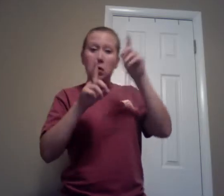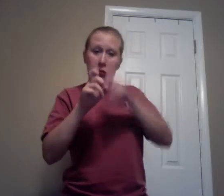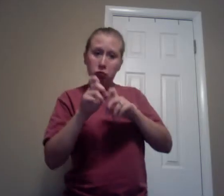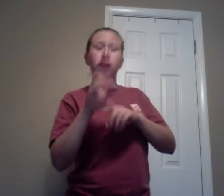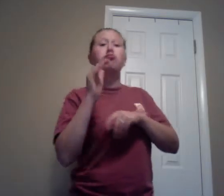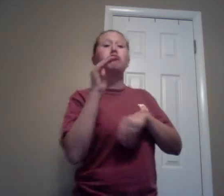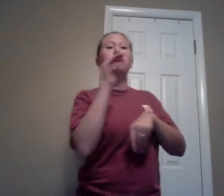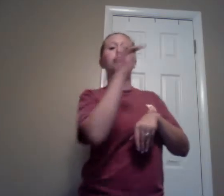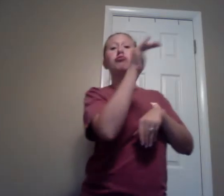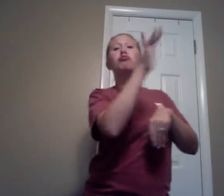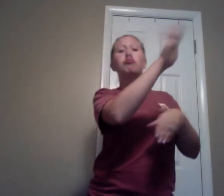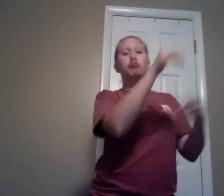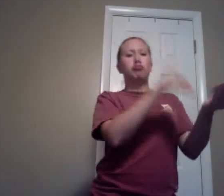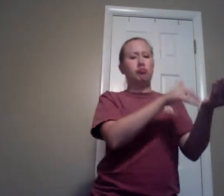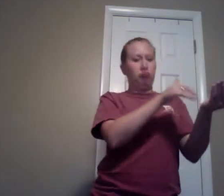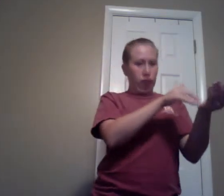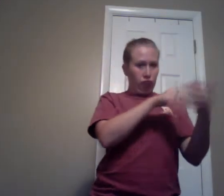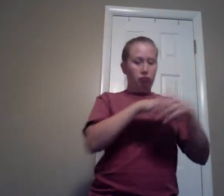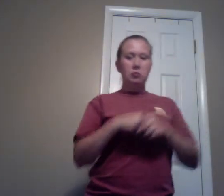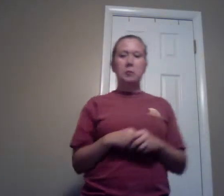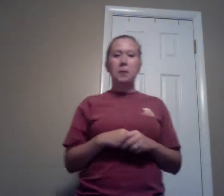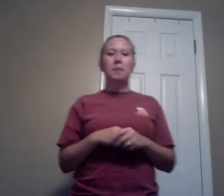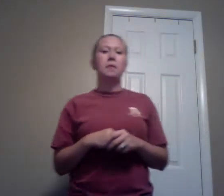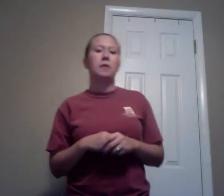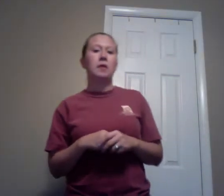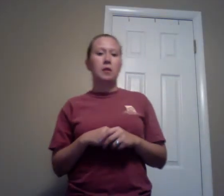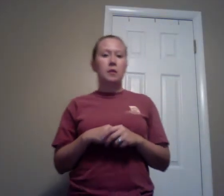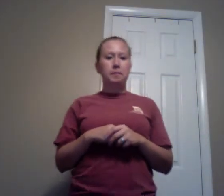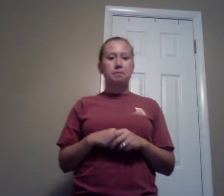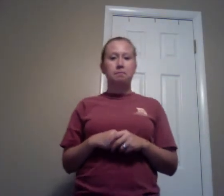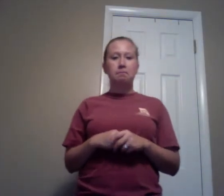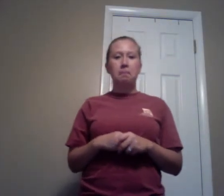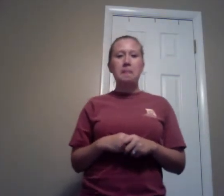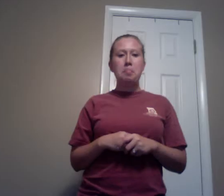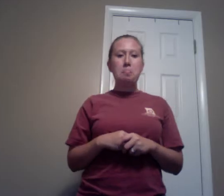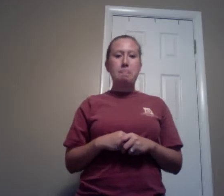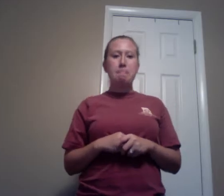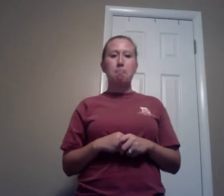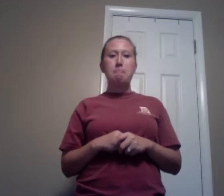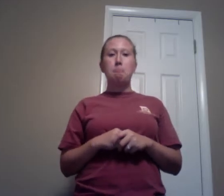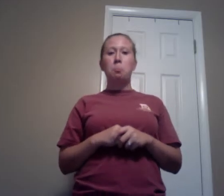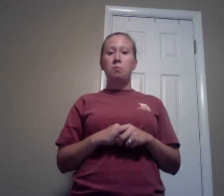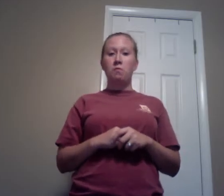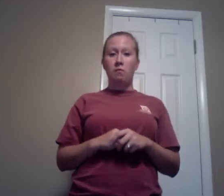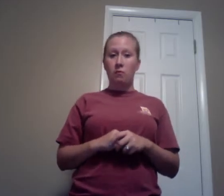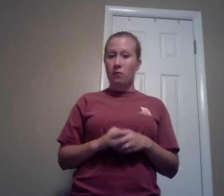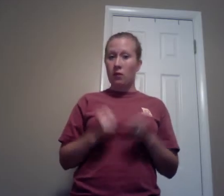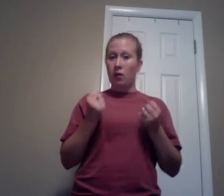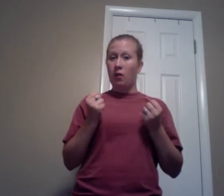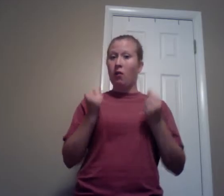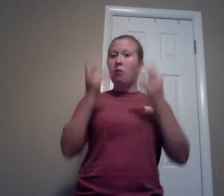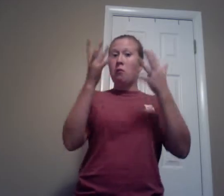doctor feels would be appropriate for you to use in taking the preparation. There are several different types of preparation